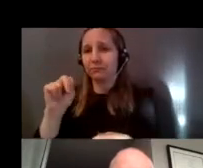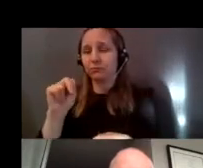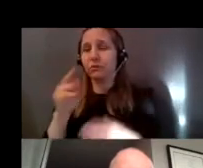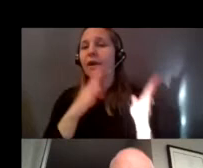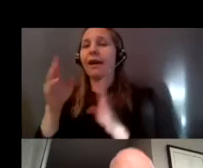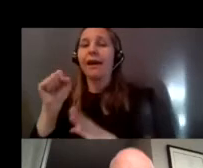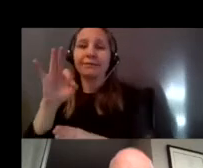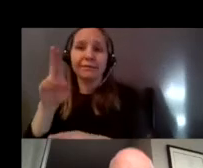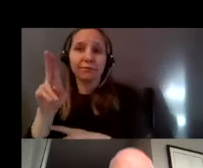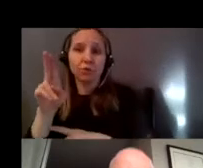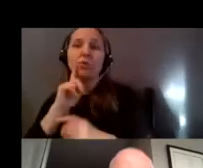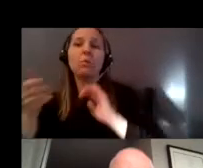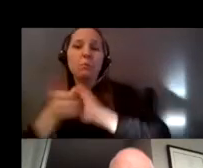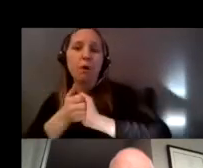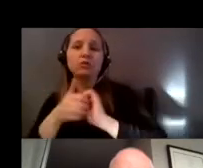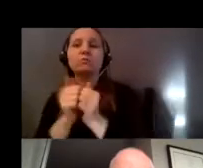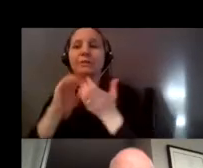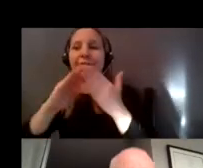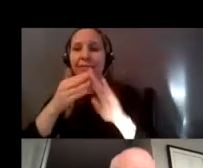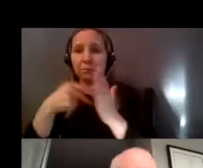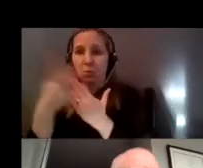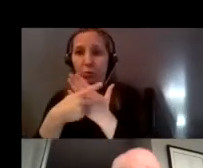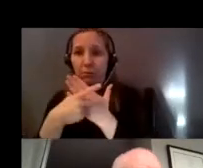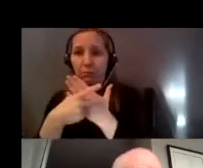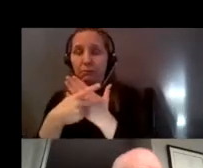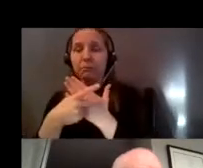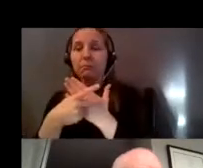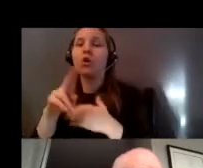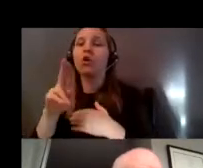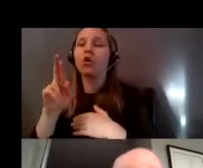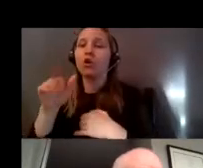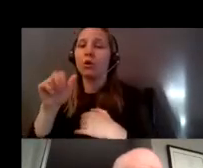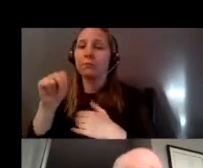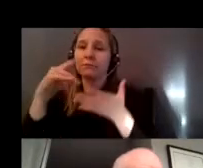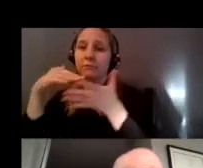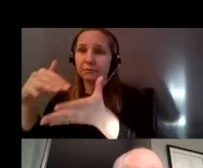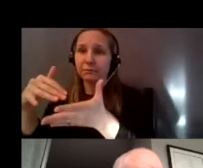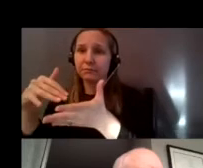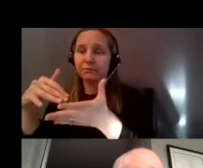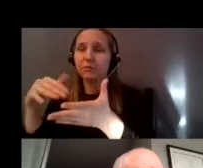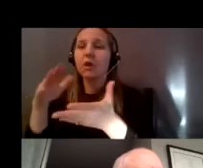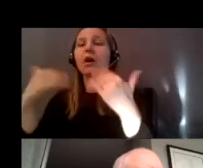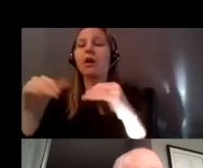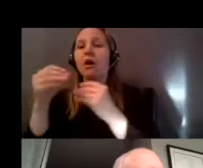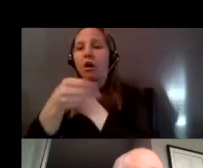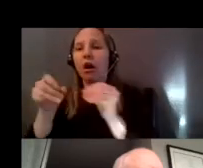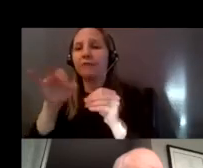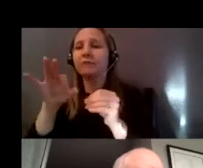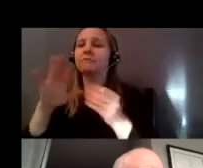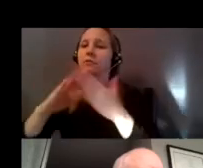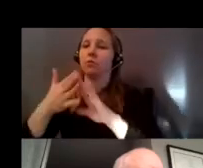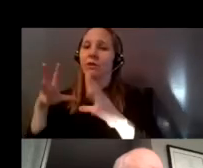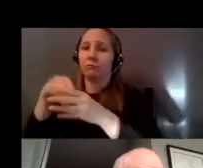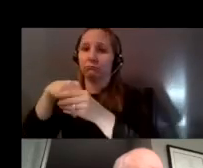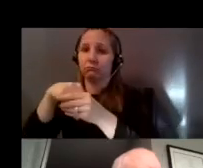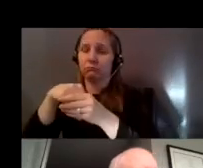partnership between the City Program, SFU Urban Studies, our Office of Community Engagement, and of course,